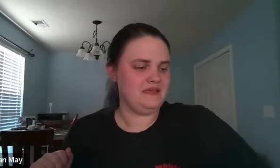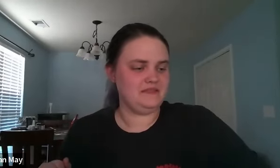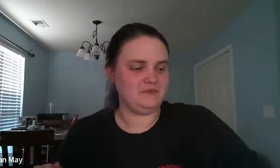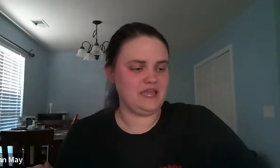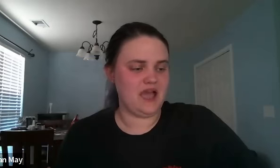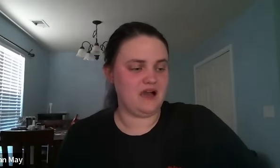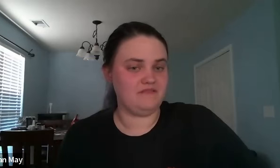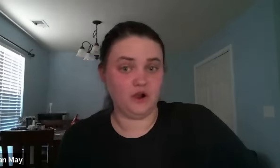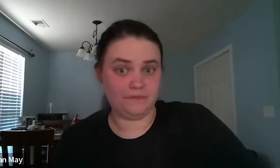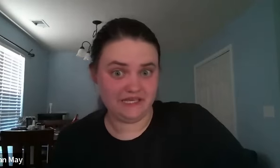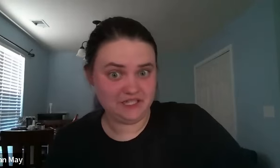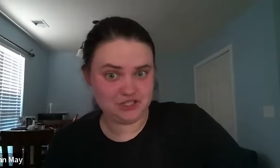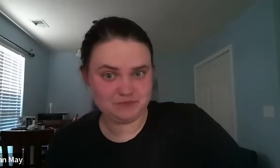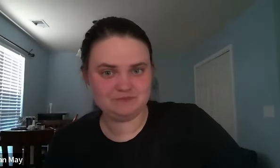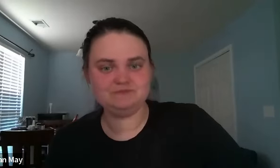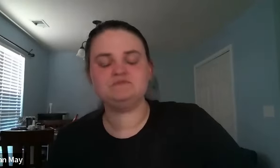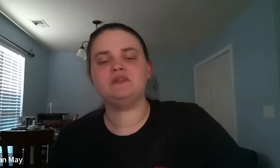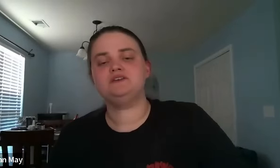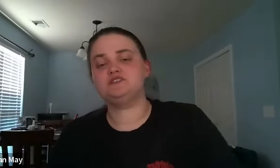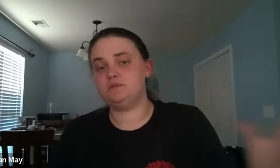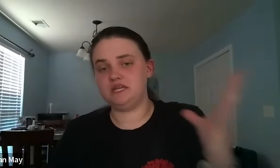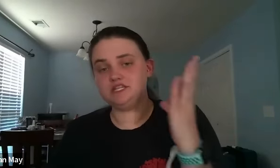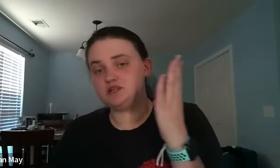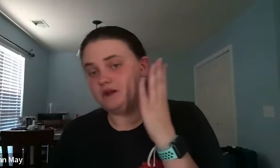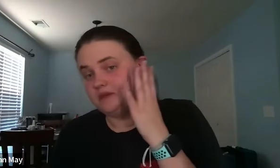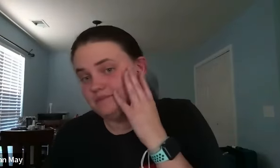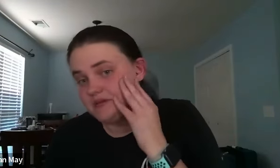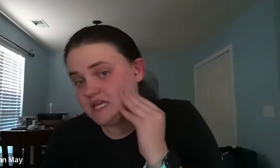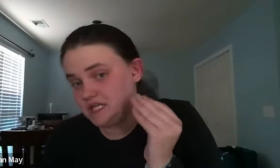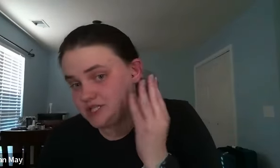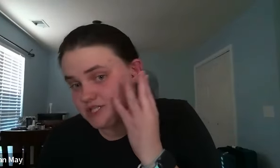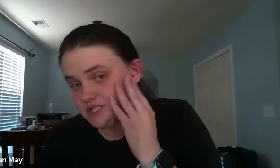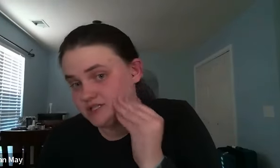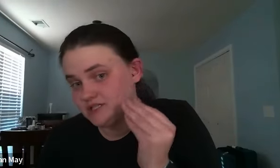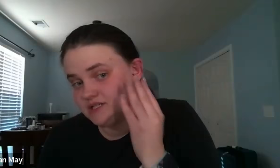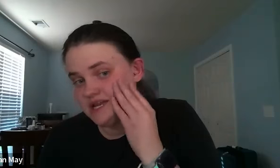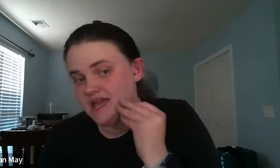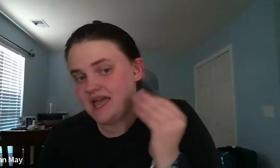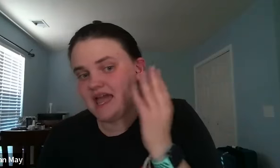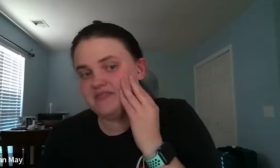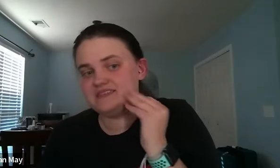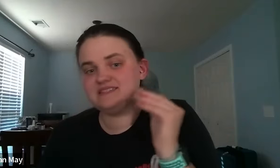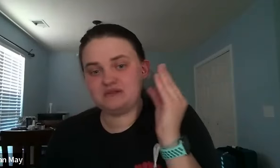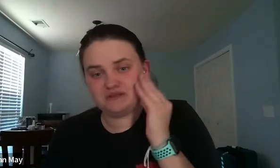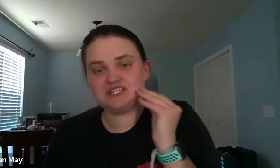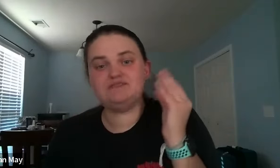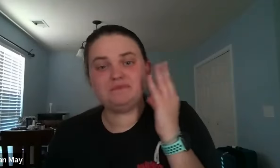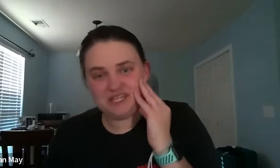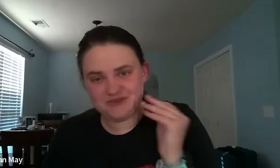Then we have our peach. So peach is going to be peach. And this is like relation of like peach